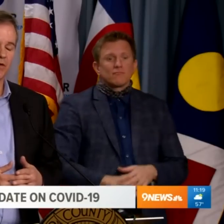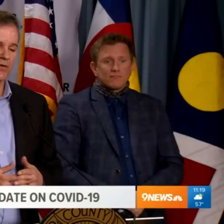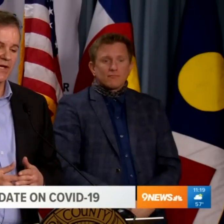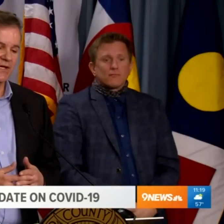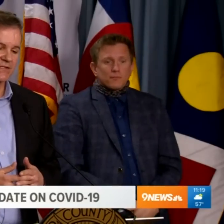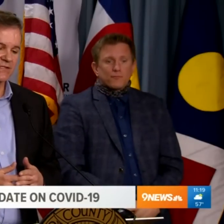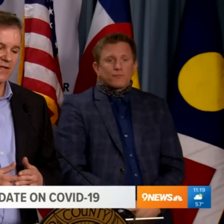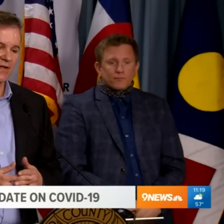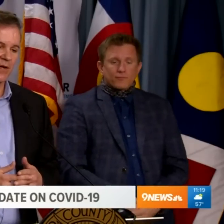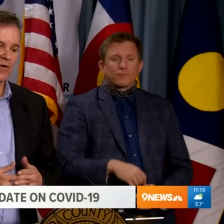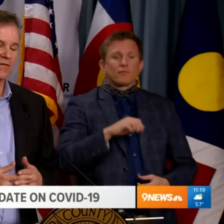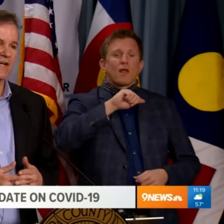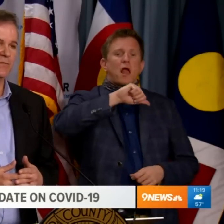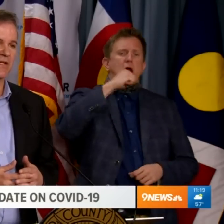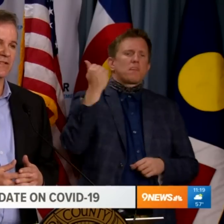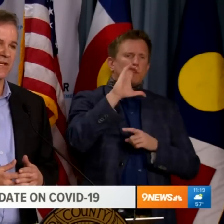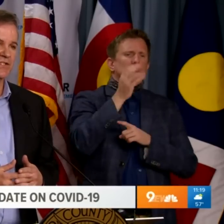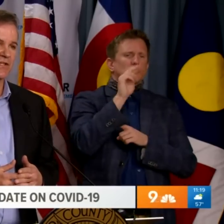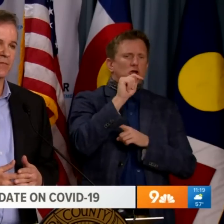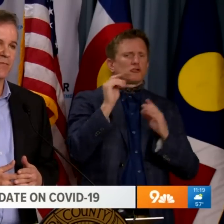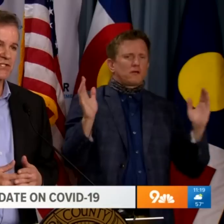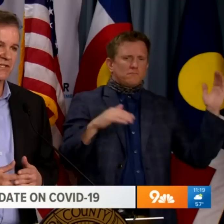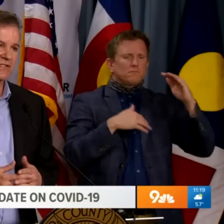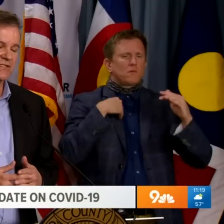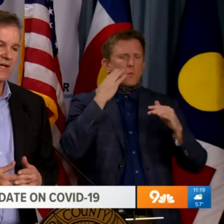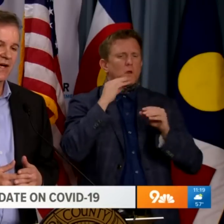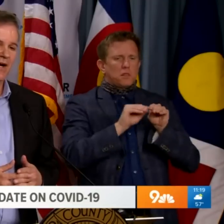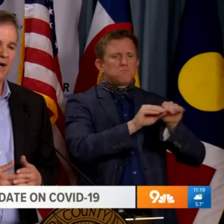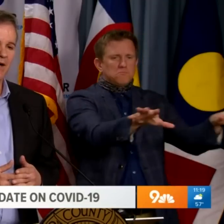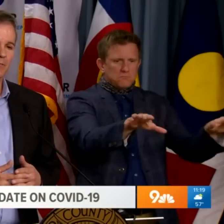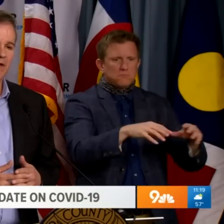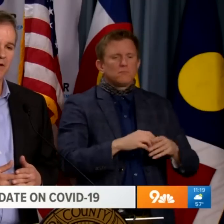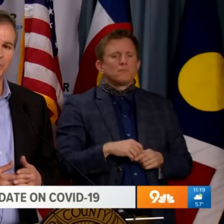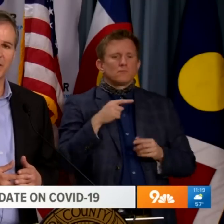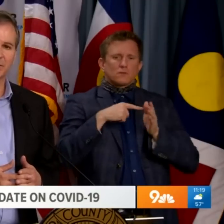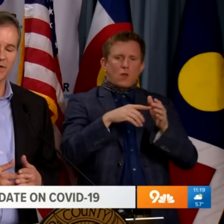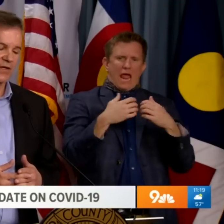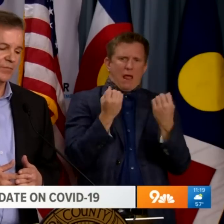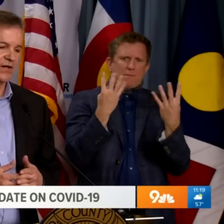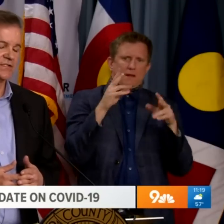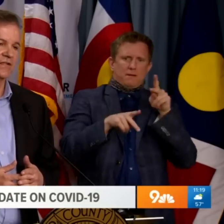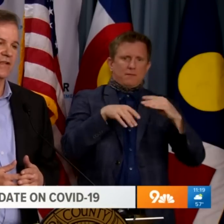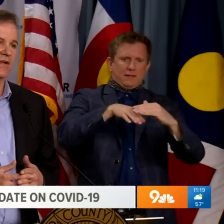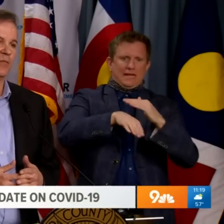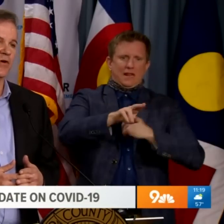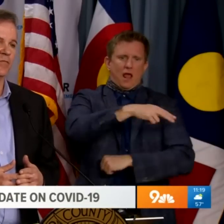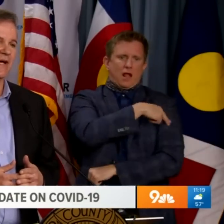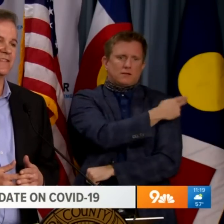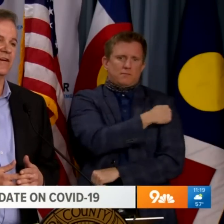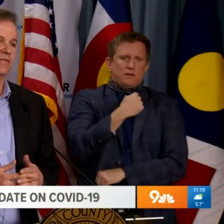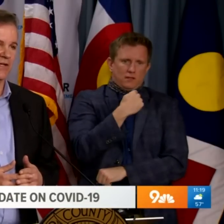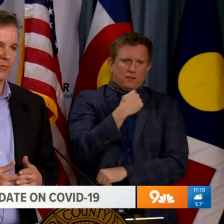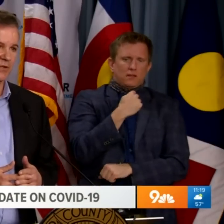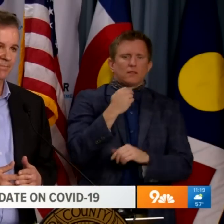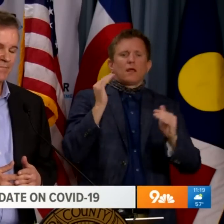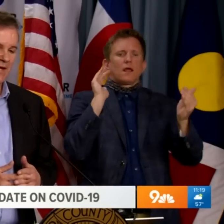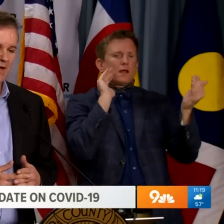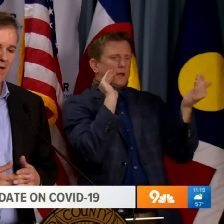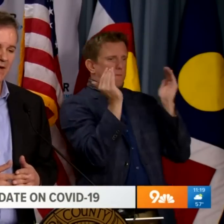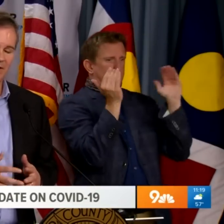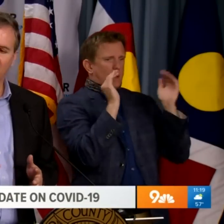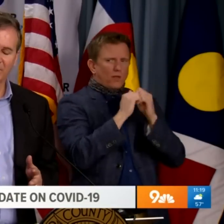That's a result of reporting, a delay in reporting. If you look at the number of cases on a three-day average, you see that it's very flat. So